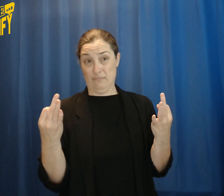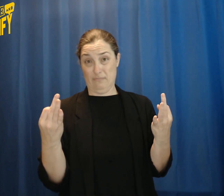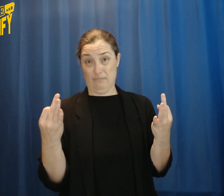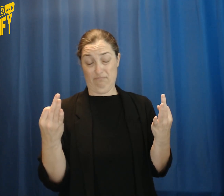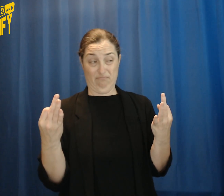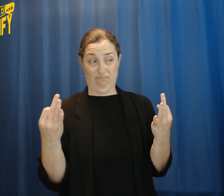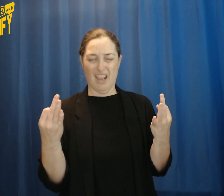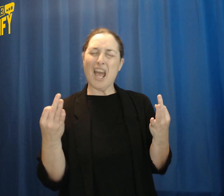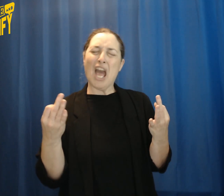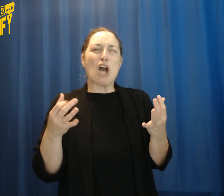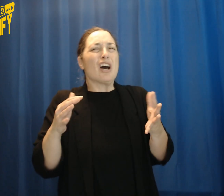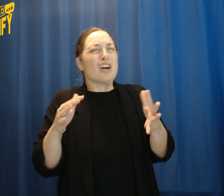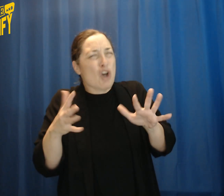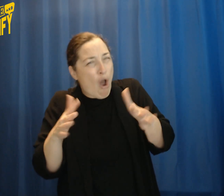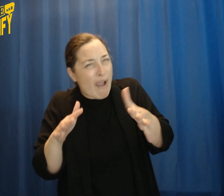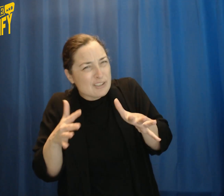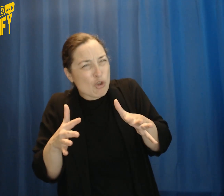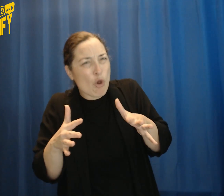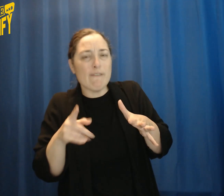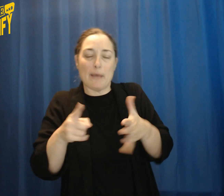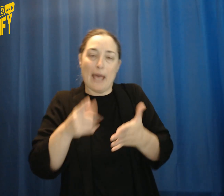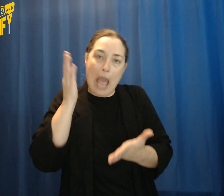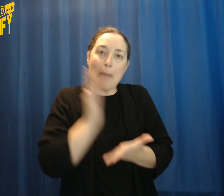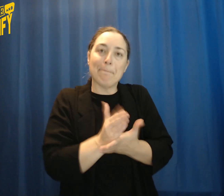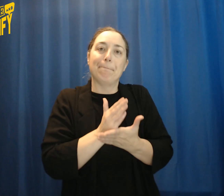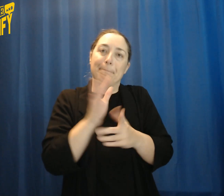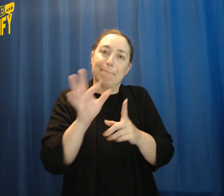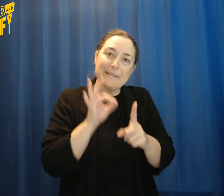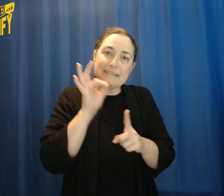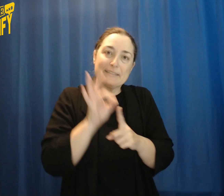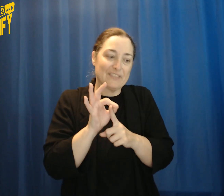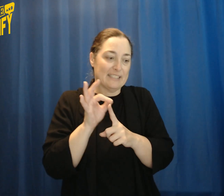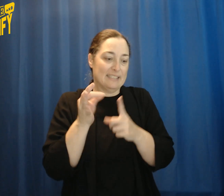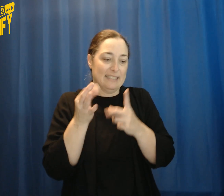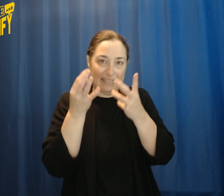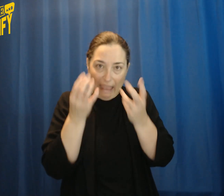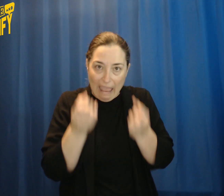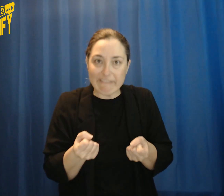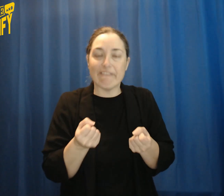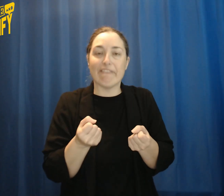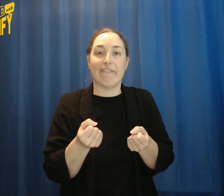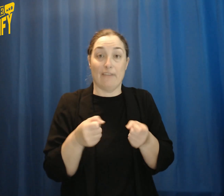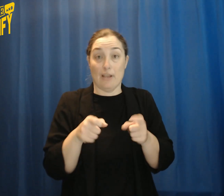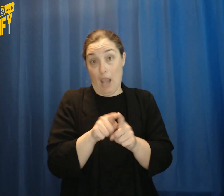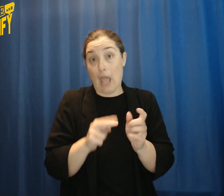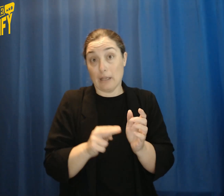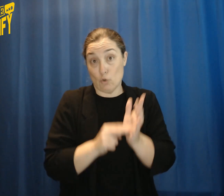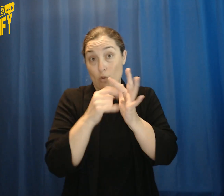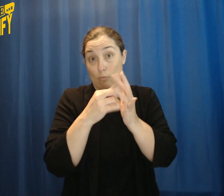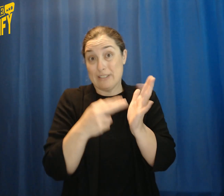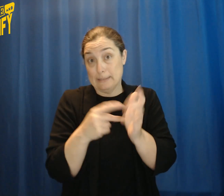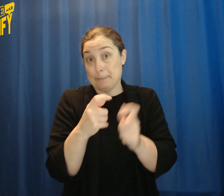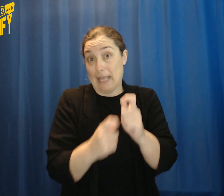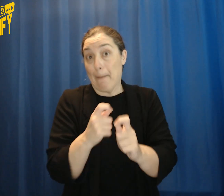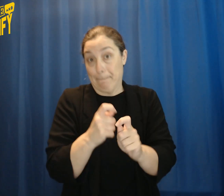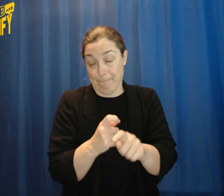but there wasn't anything specifically like what North Preston has been. So it